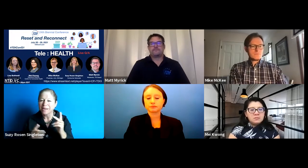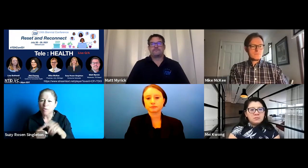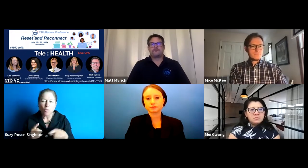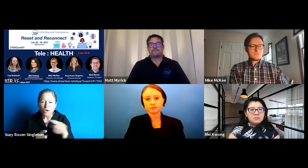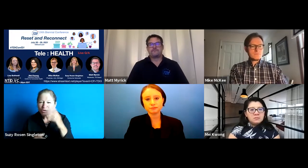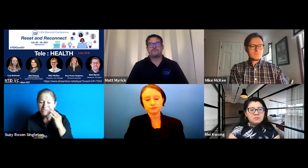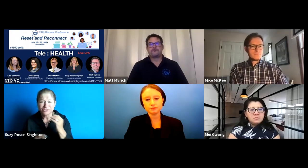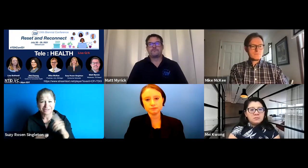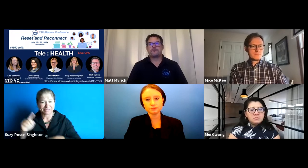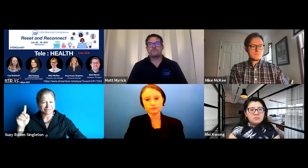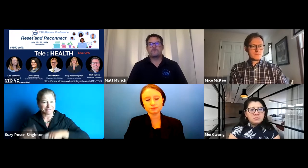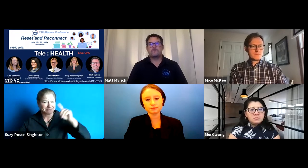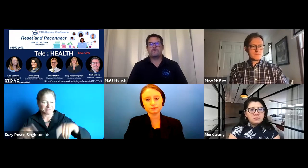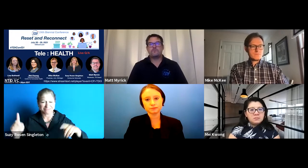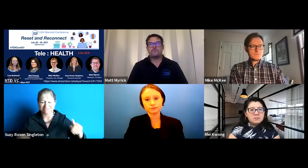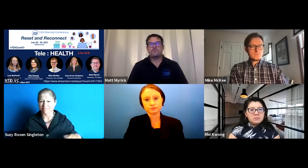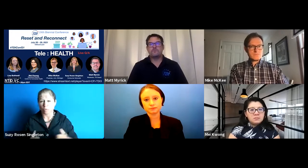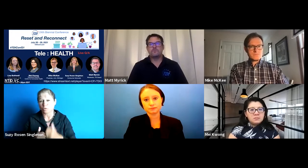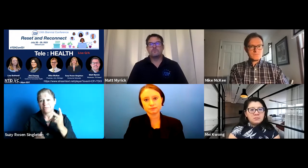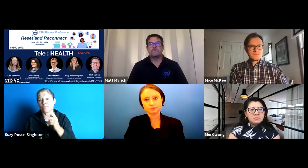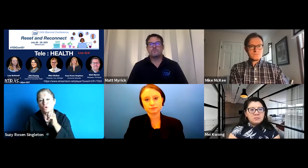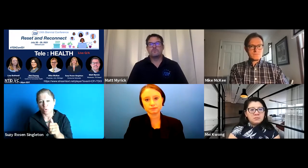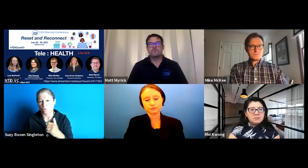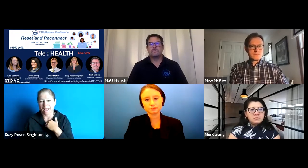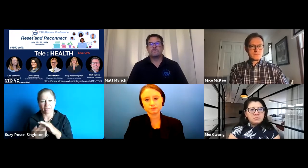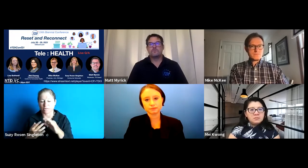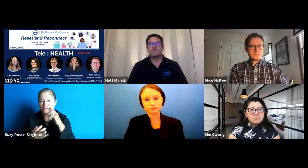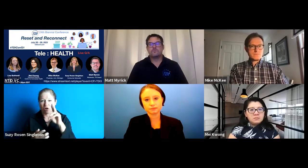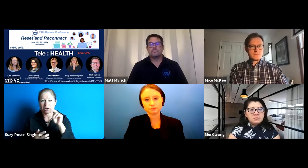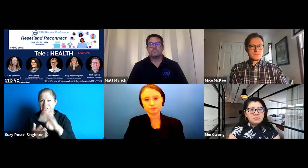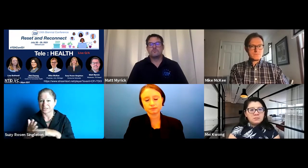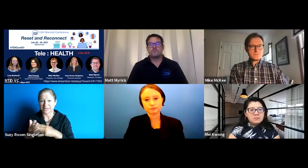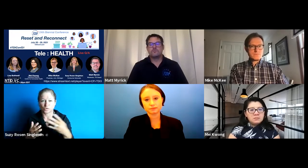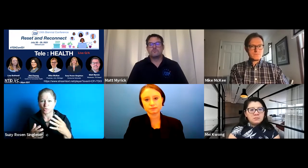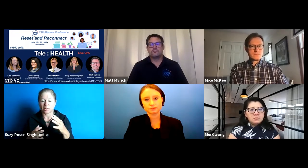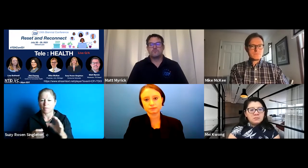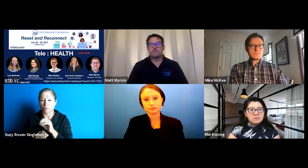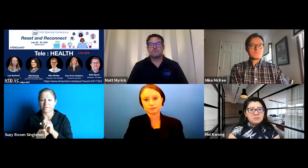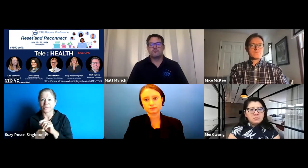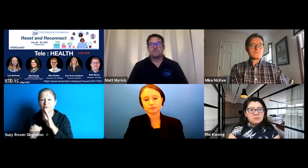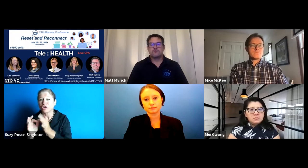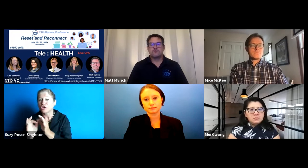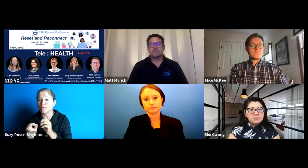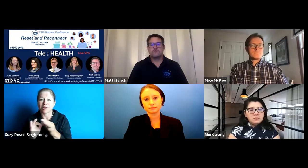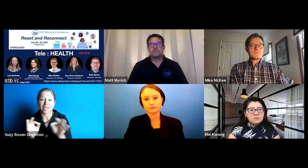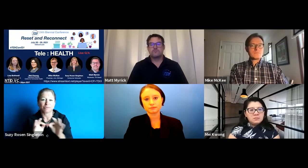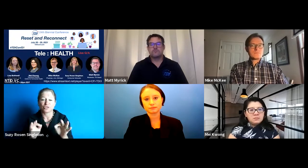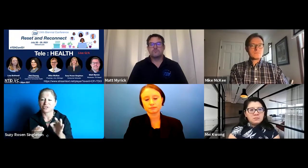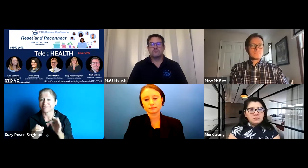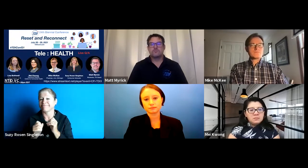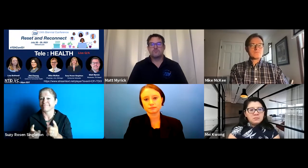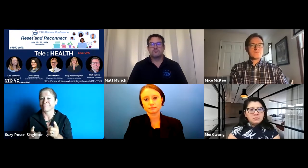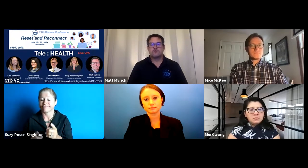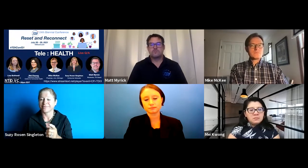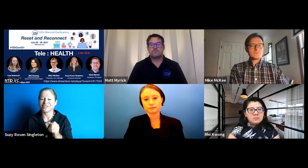seen. I've been asking around from other people's experience, and it has varied widely. Most people don't have the option for an unscheduled appointment